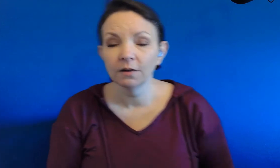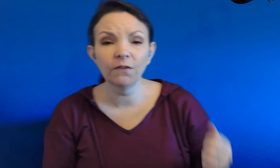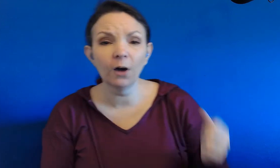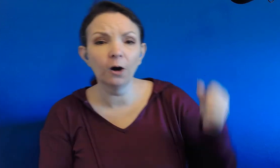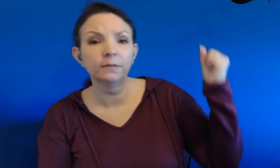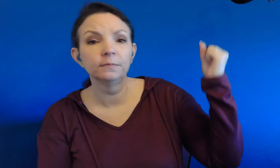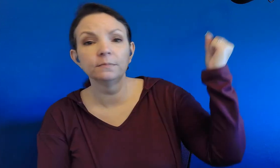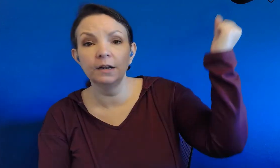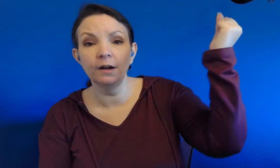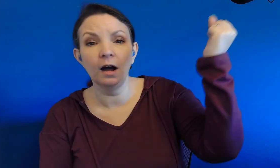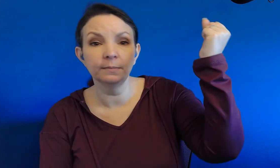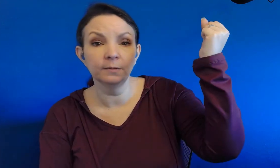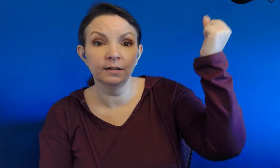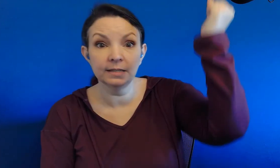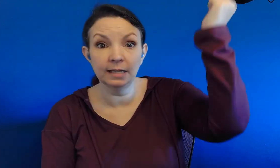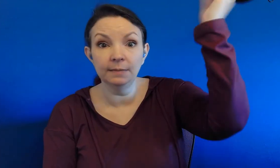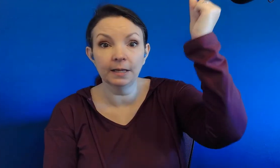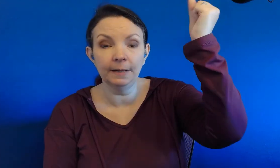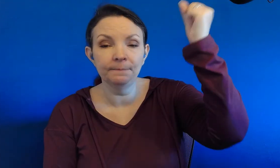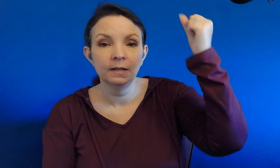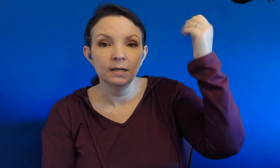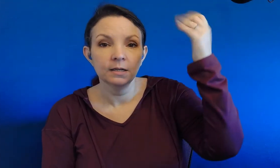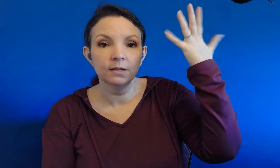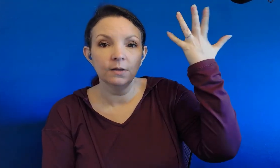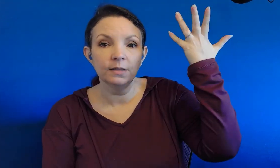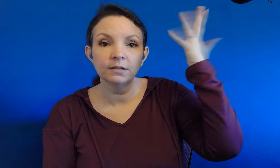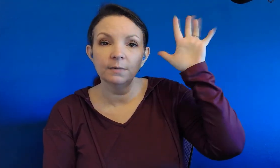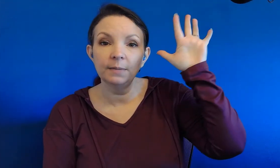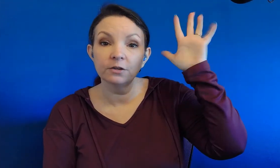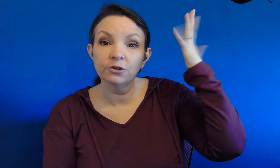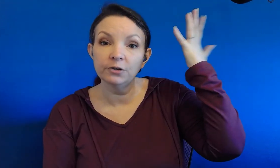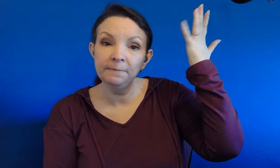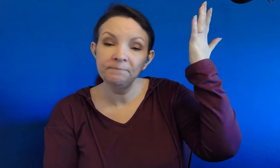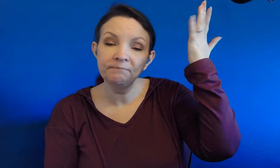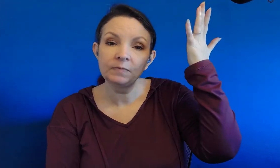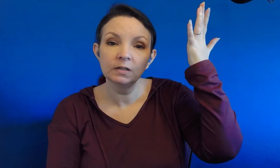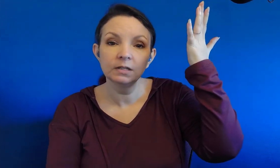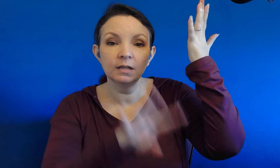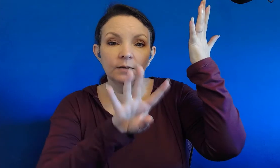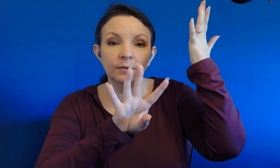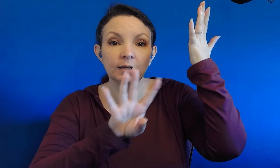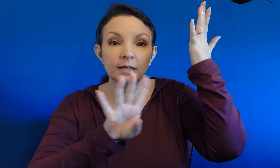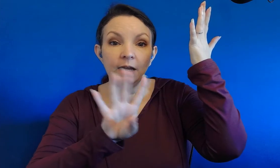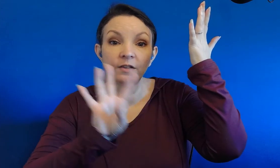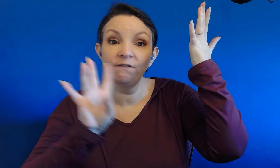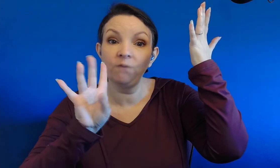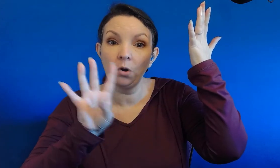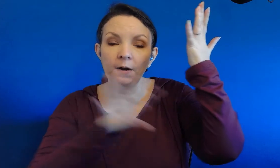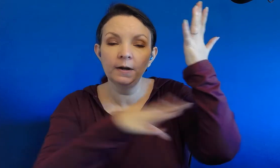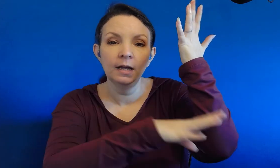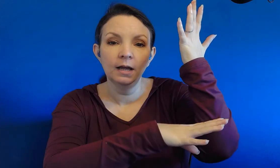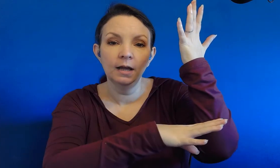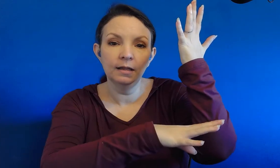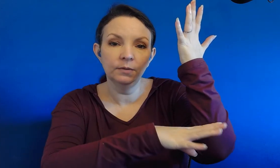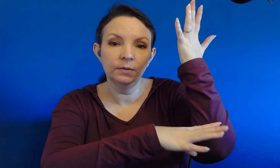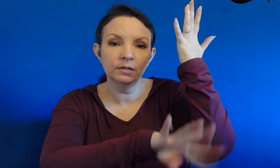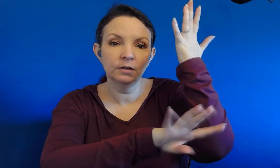Fall and autumn are the same sign. So this is going to be our tree. And we're going to take the 4. And then we're just going to go